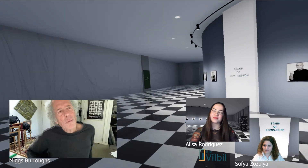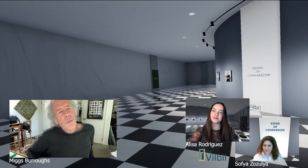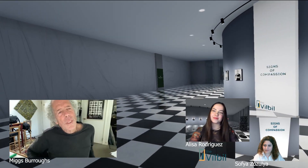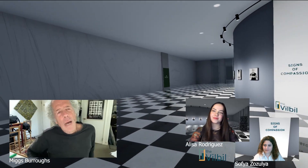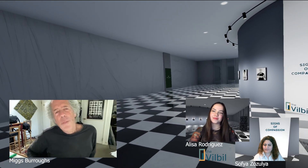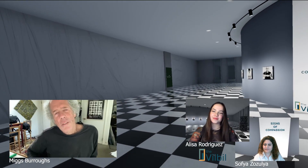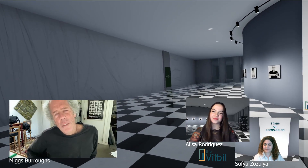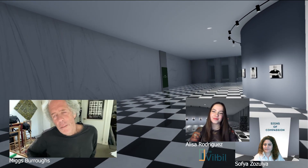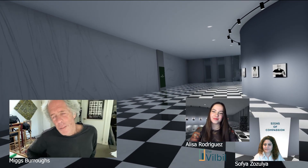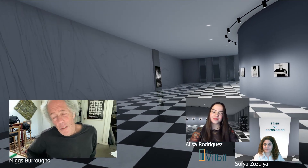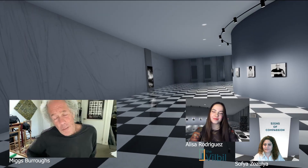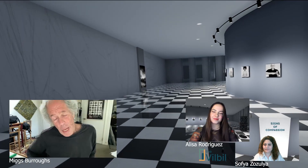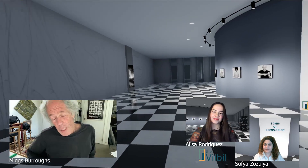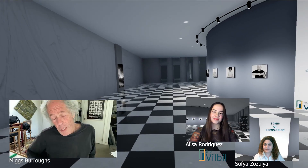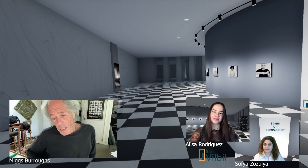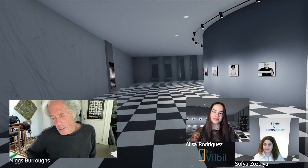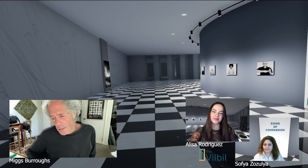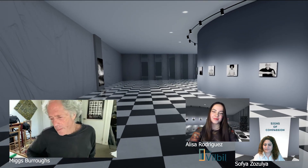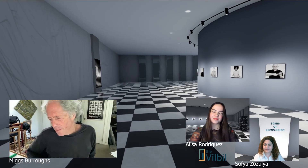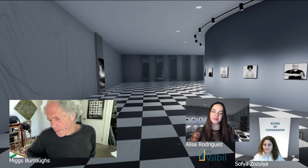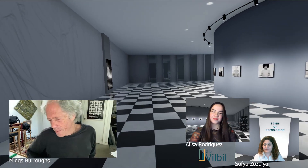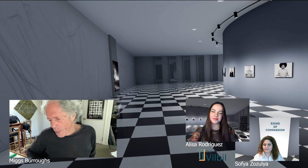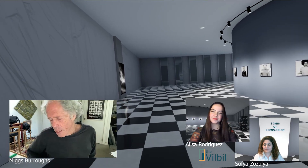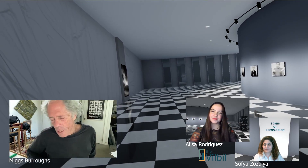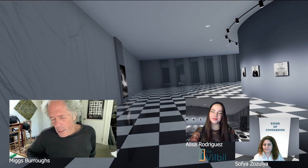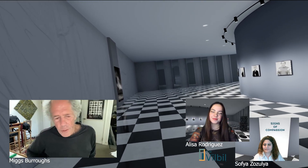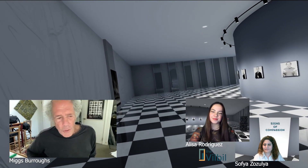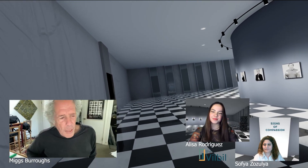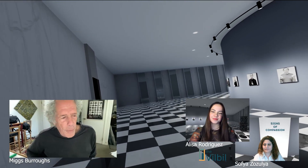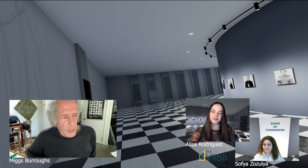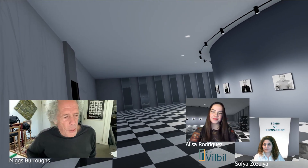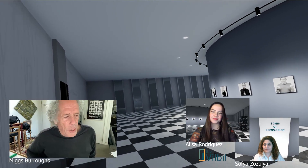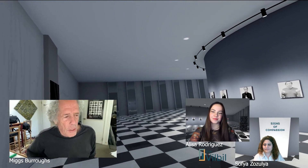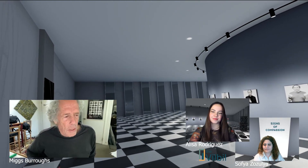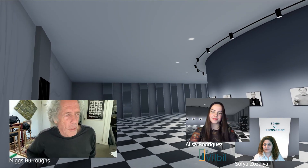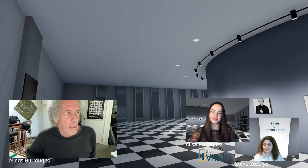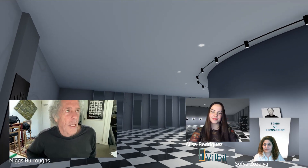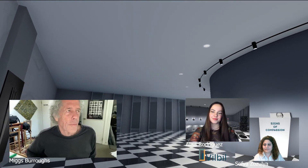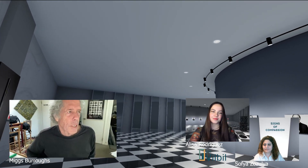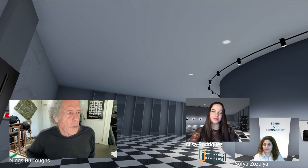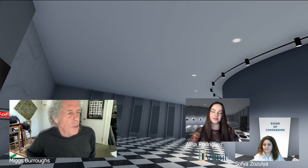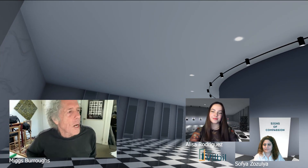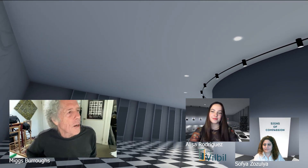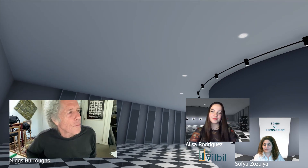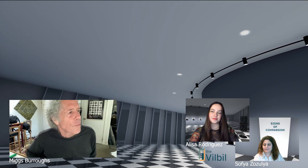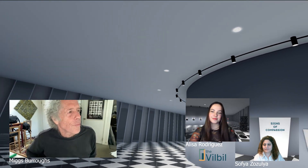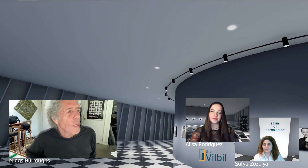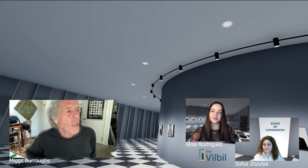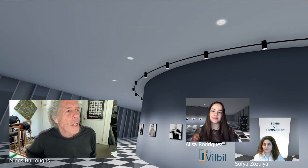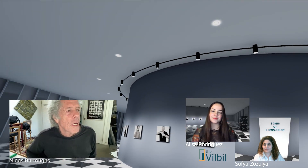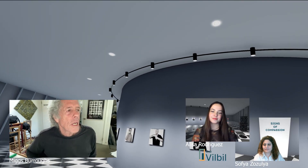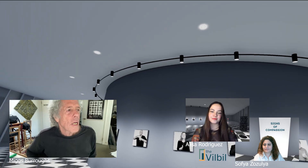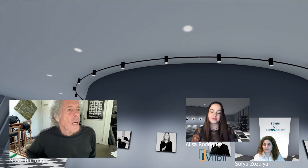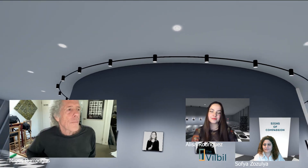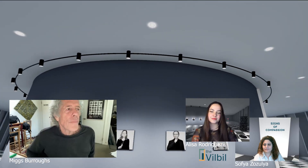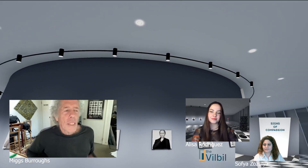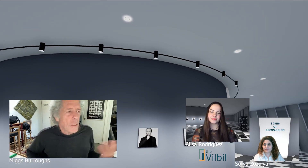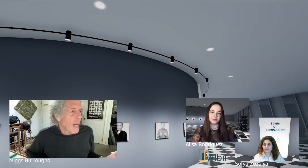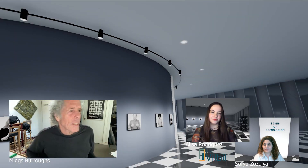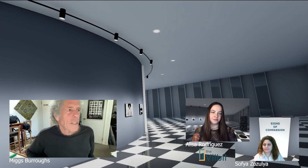Probably, I mean, I love, having done the covers for Time magazine a long, long time ago, meant a lot because